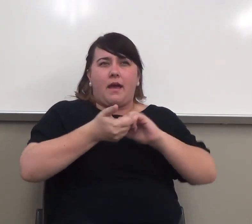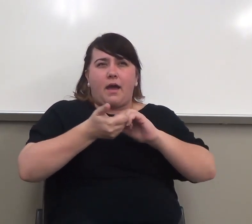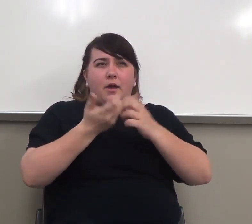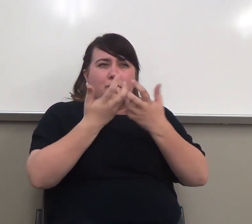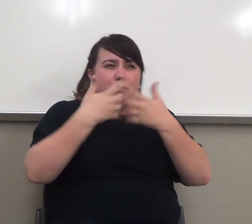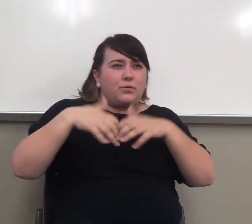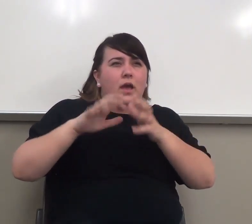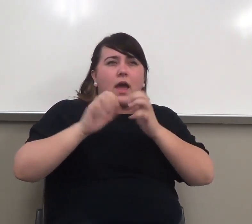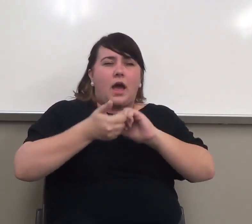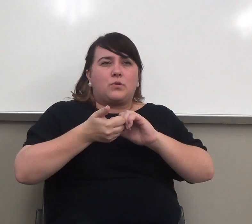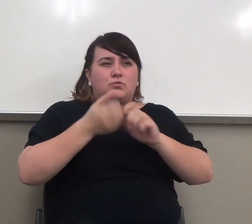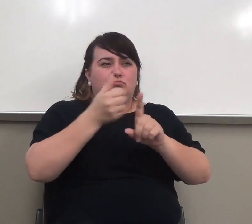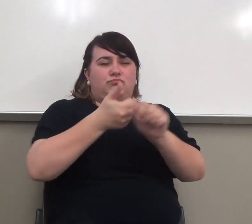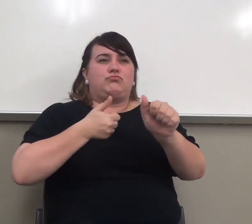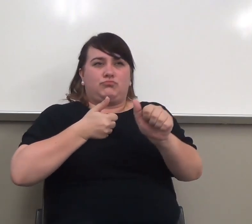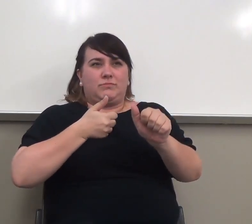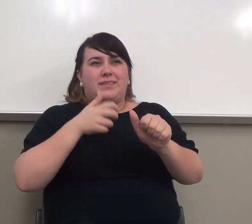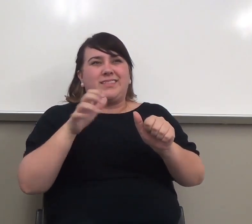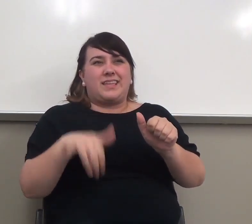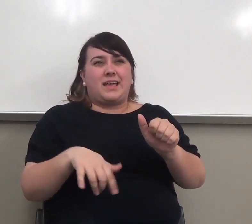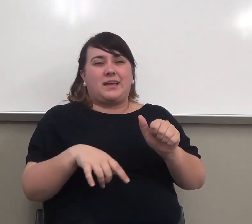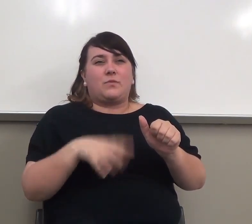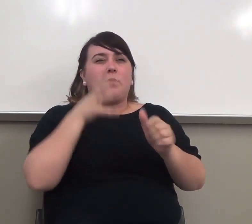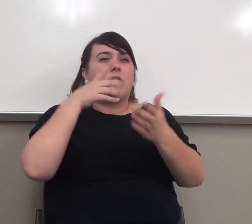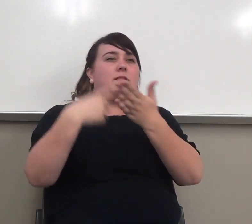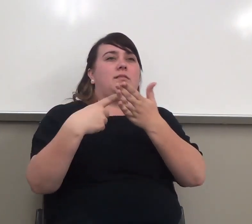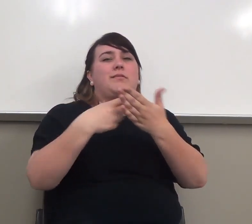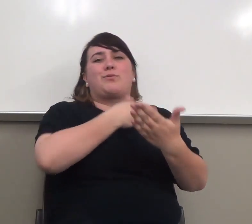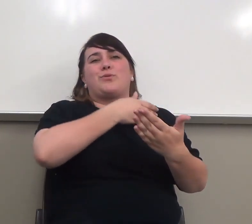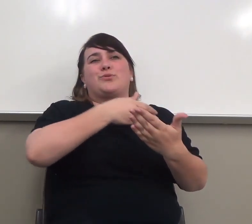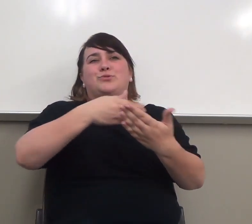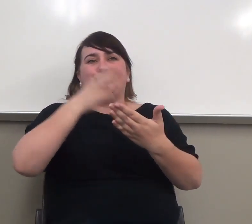this business of the research paper, that's a lesson in